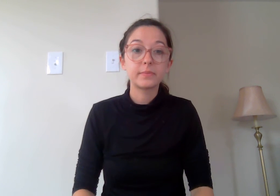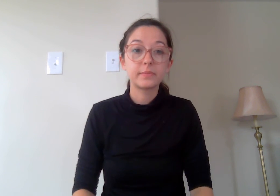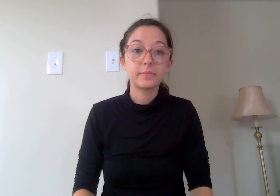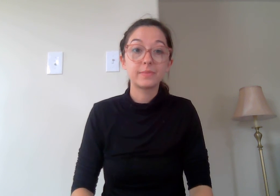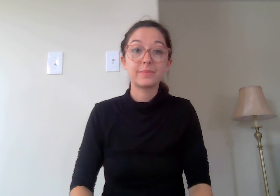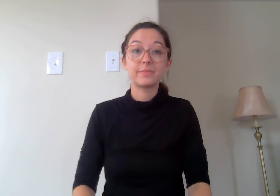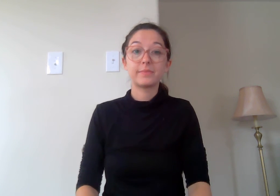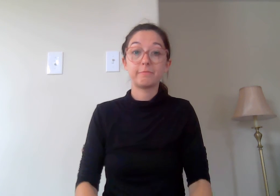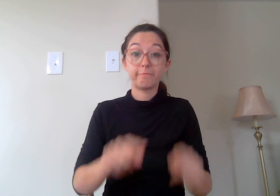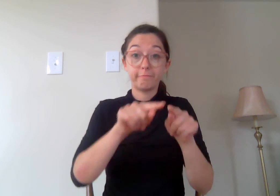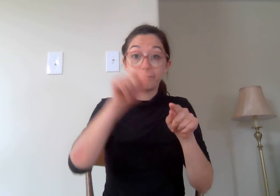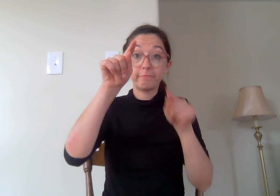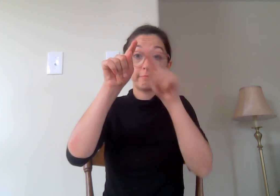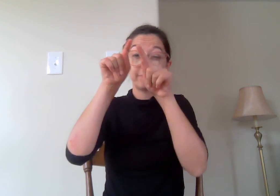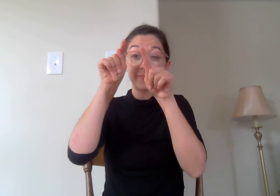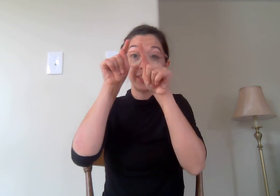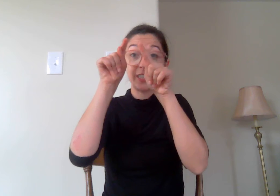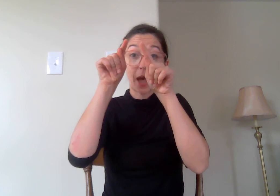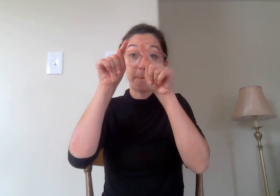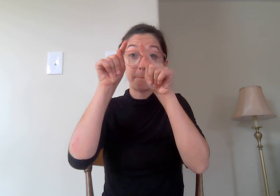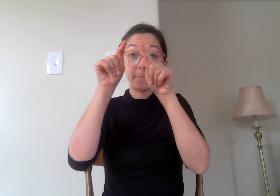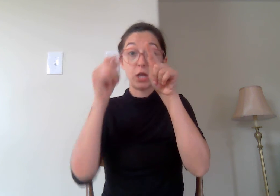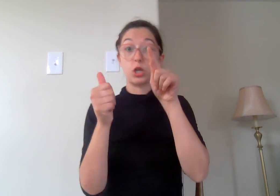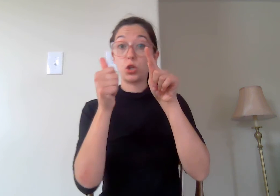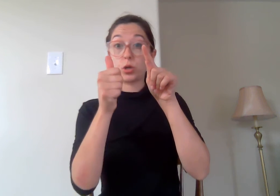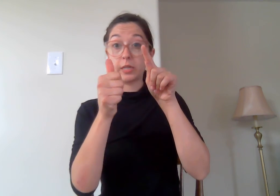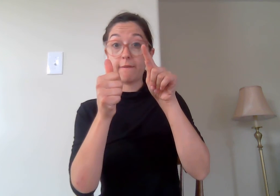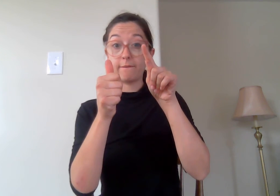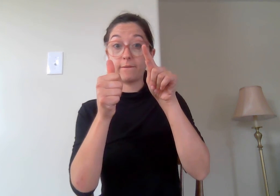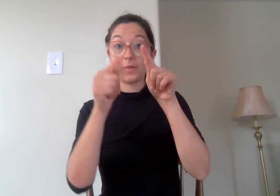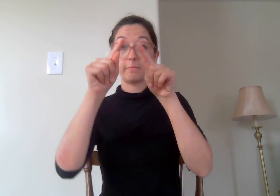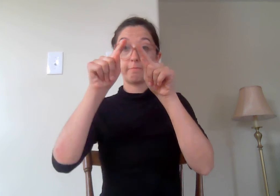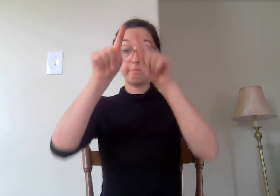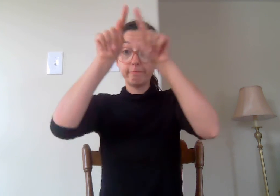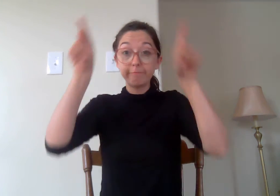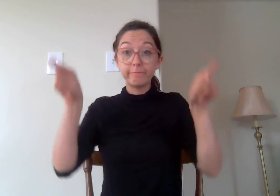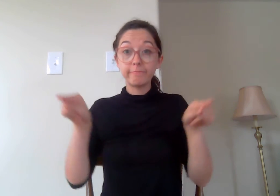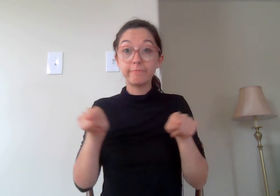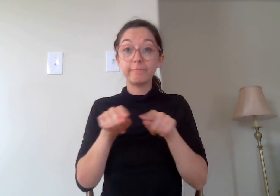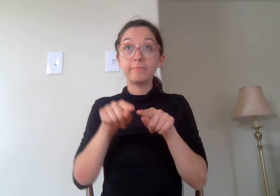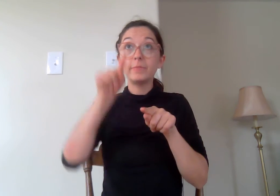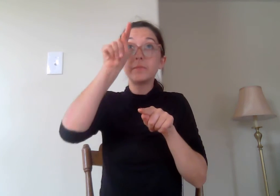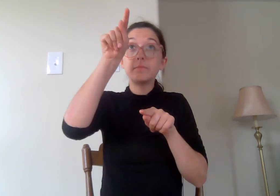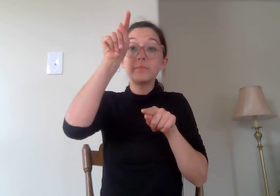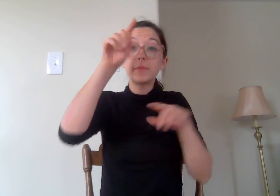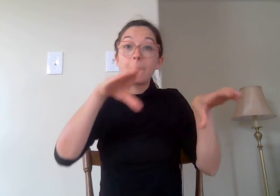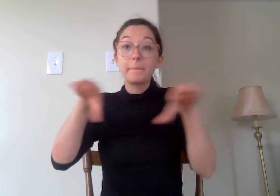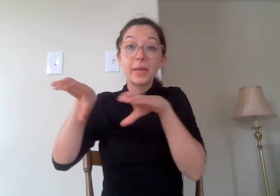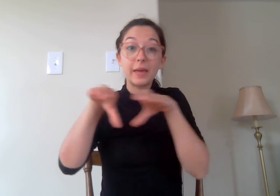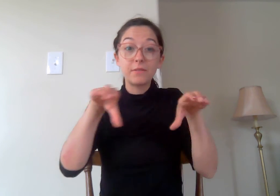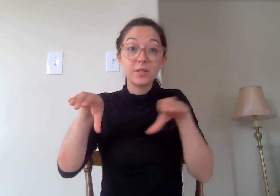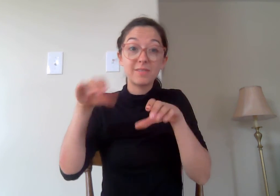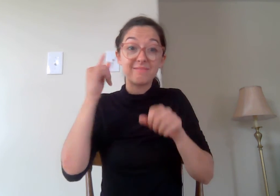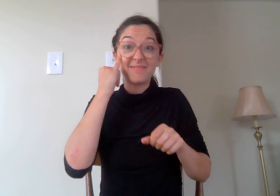behaviors to keep that cycle going, you will probably feel pretty good about yourself, have good relationships, have a somewhat